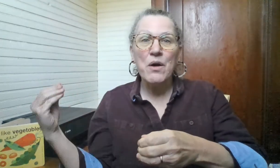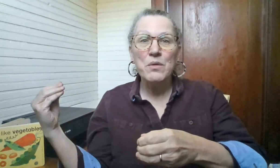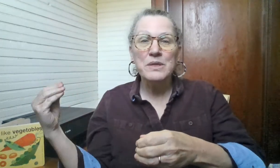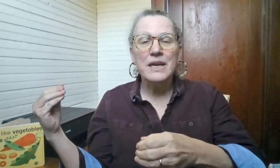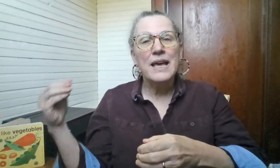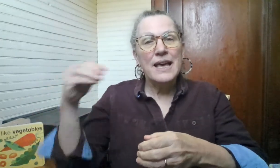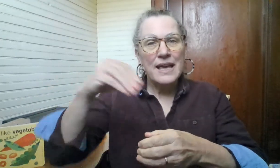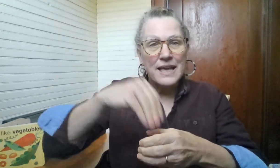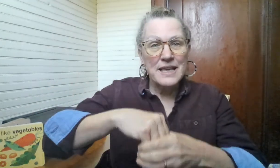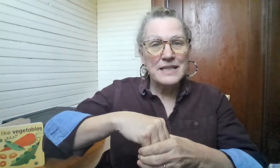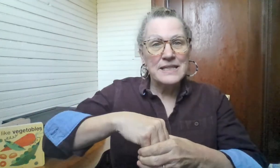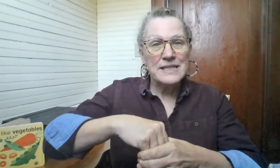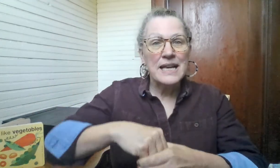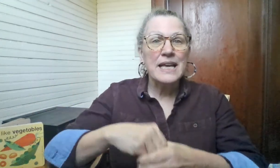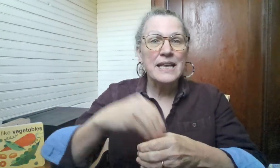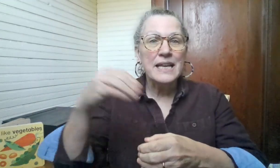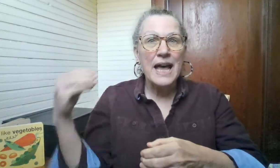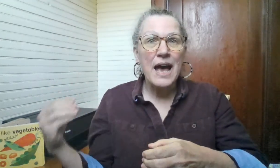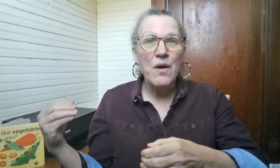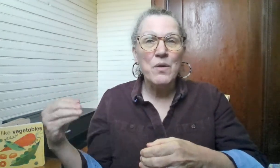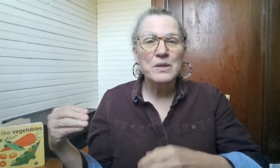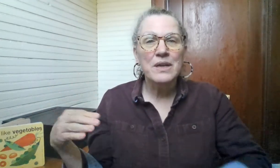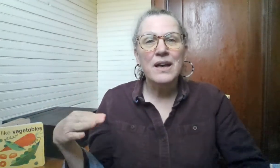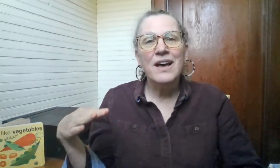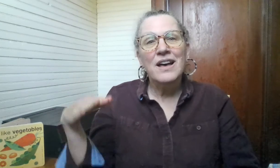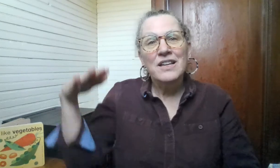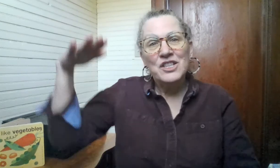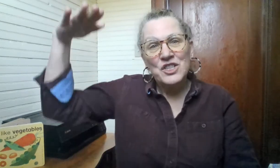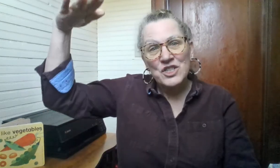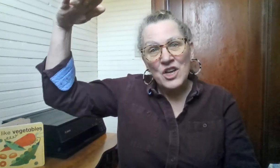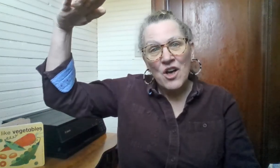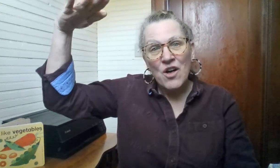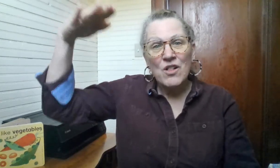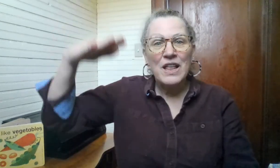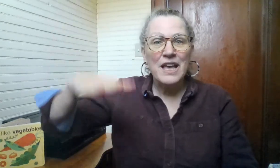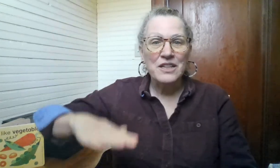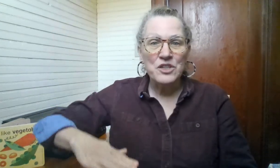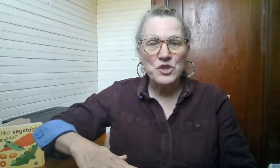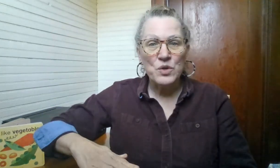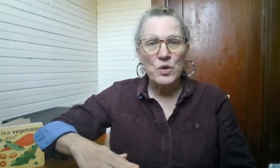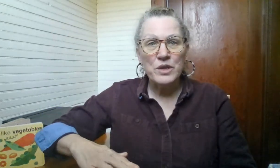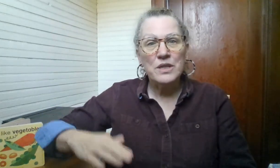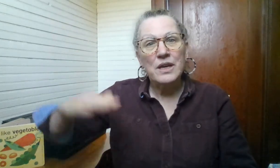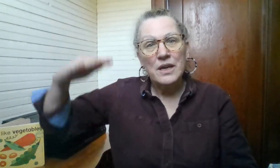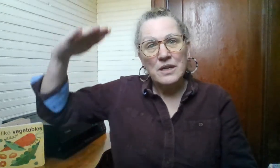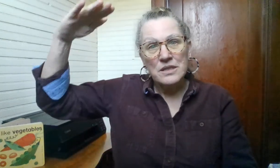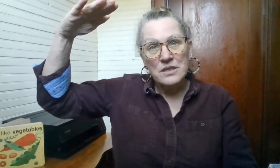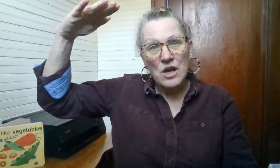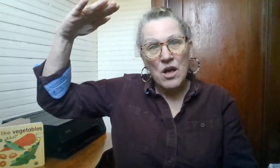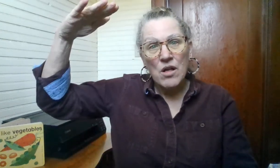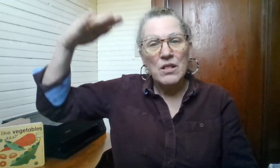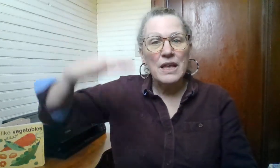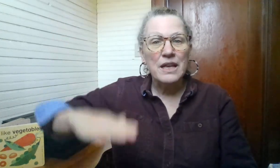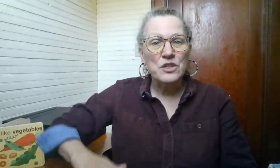out, inside and out, tall and short, tall and